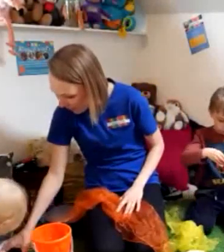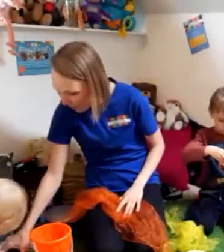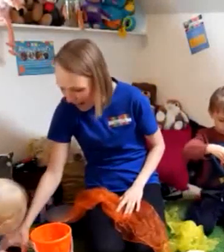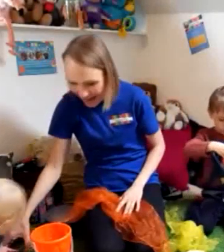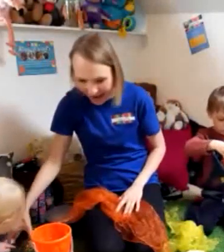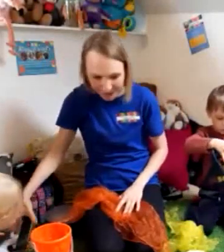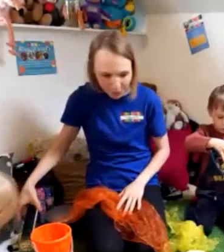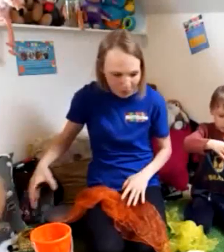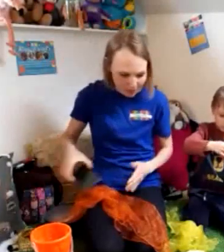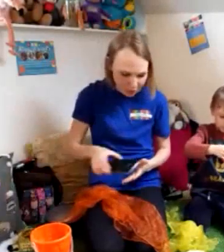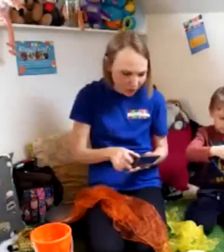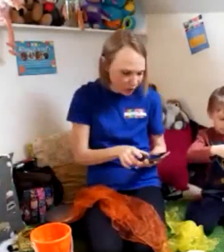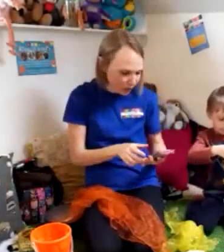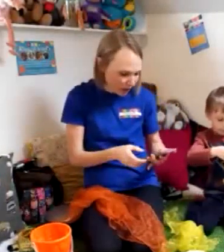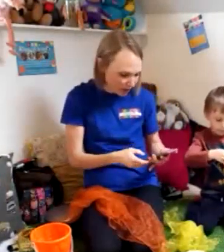Right, Harris, what was the other one that you got?